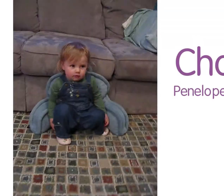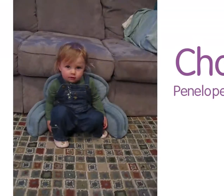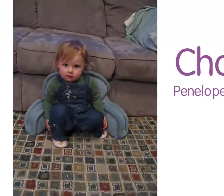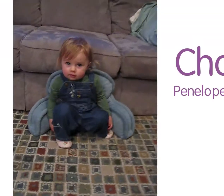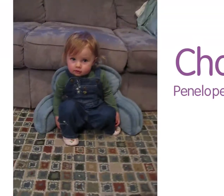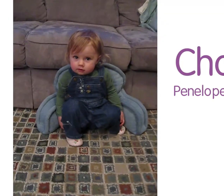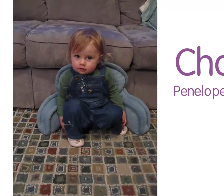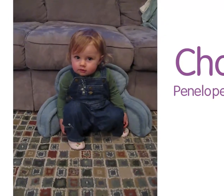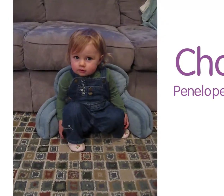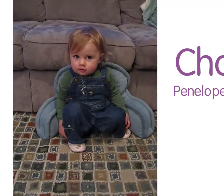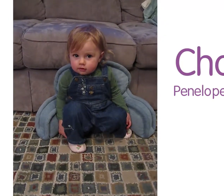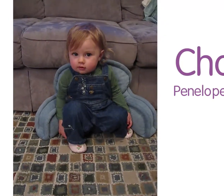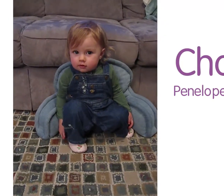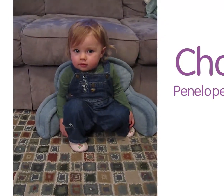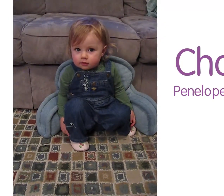Can you do the sign for change?